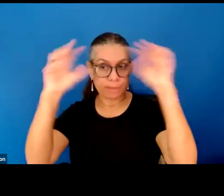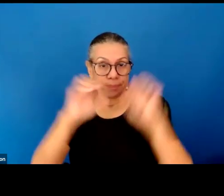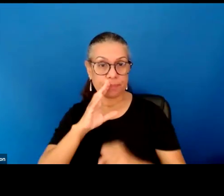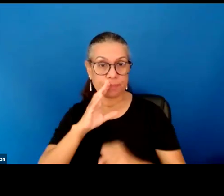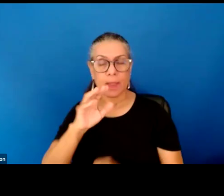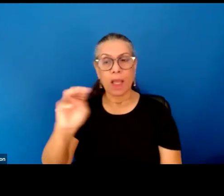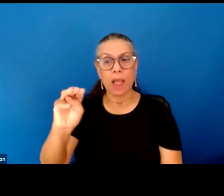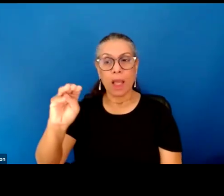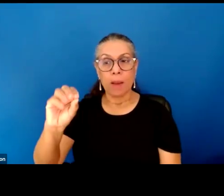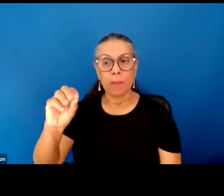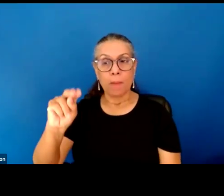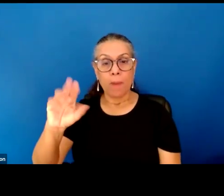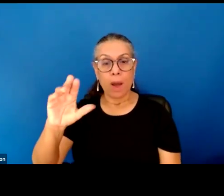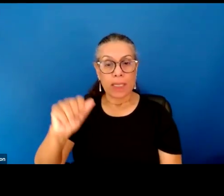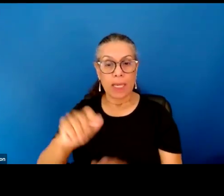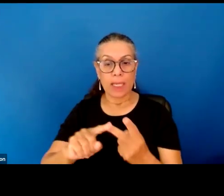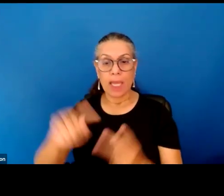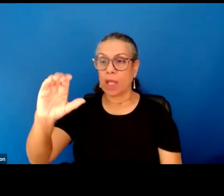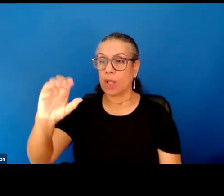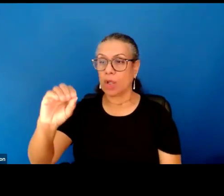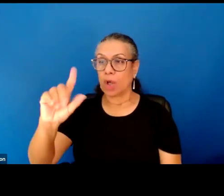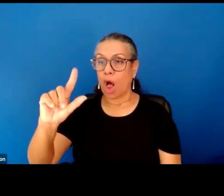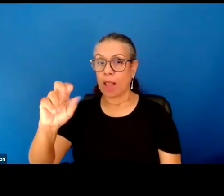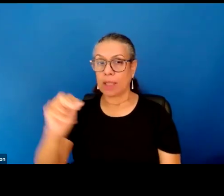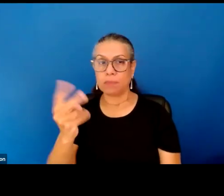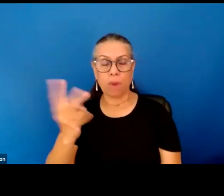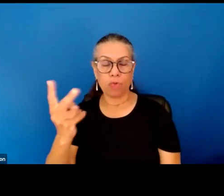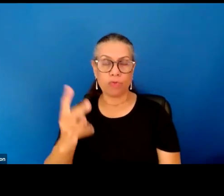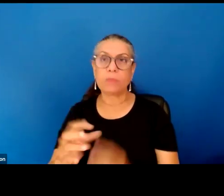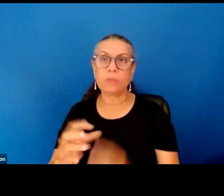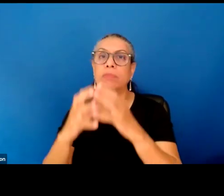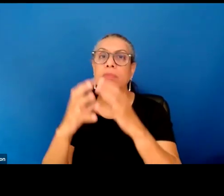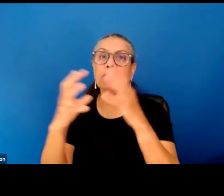Monica and Colin have spent a great deal of time